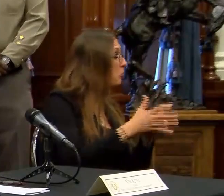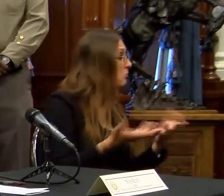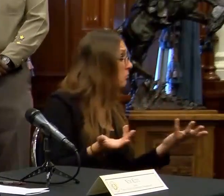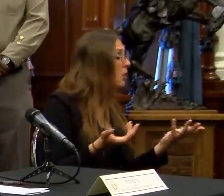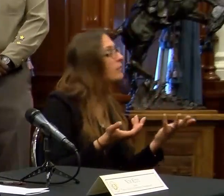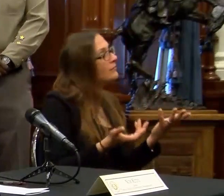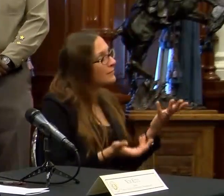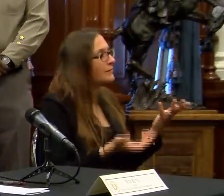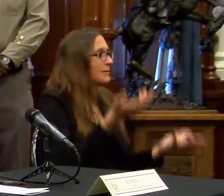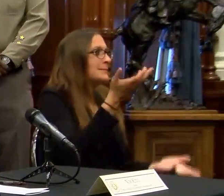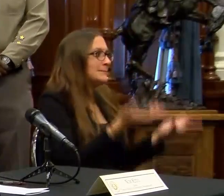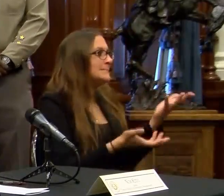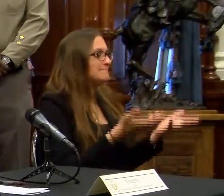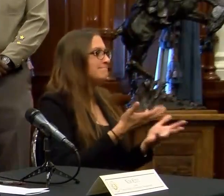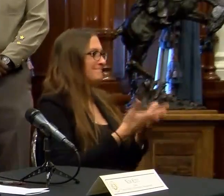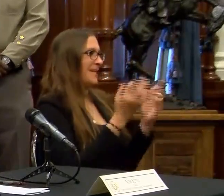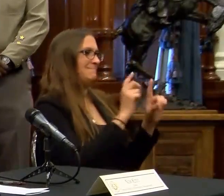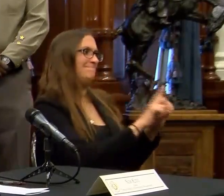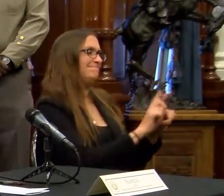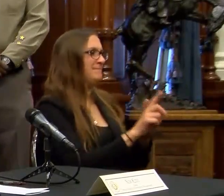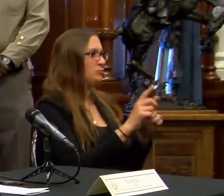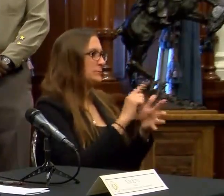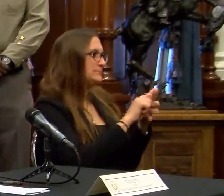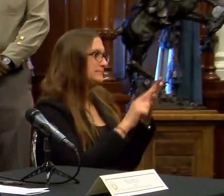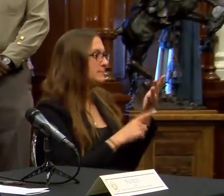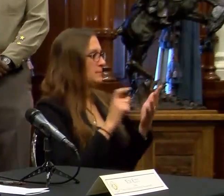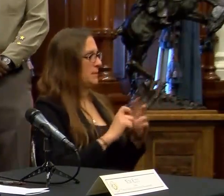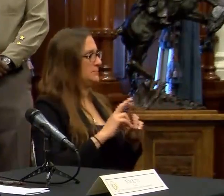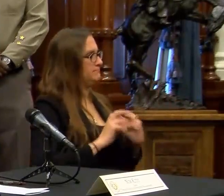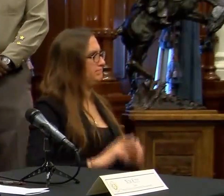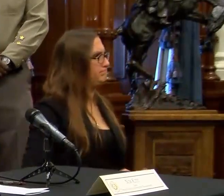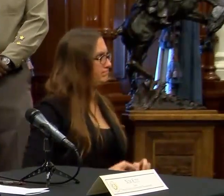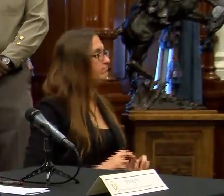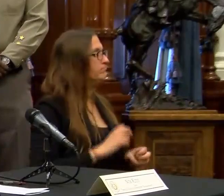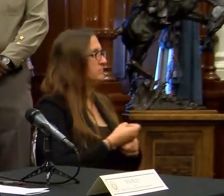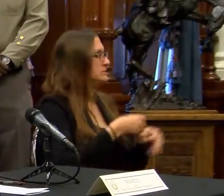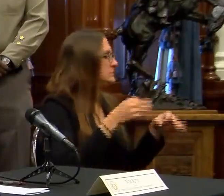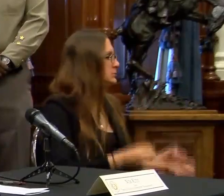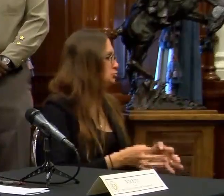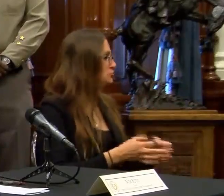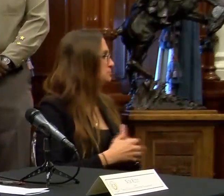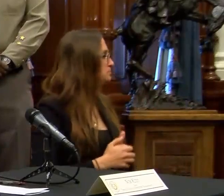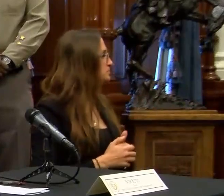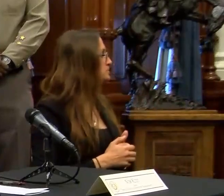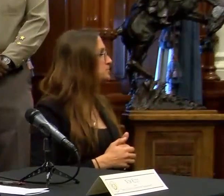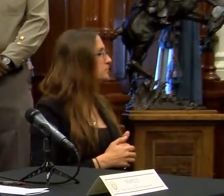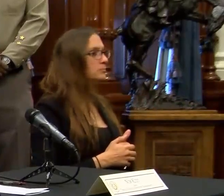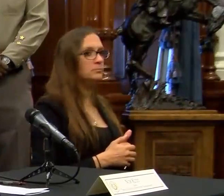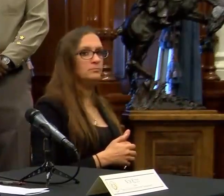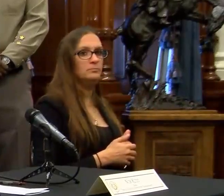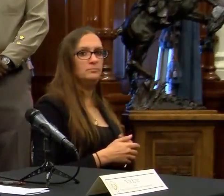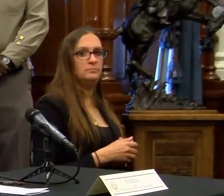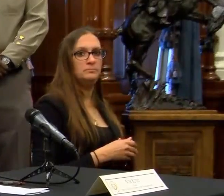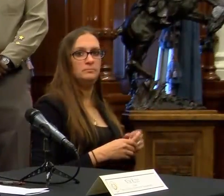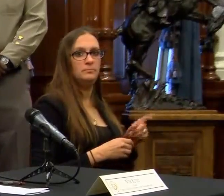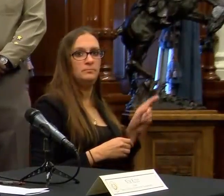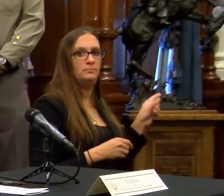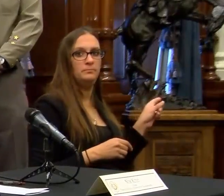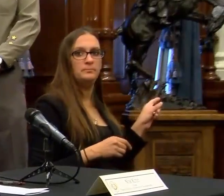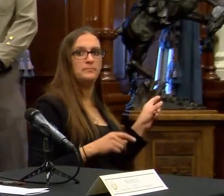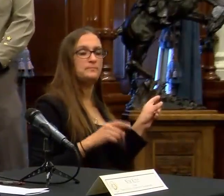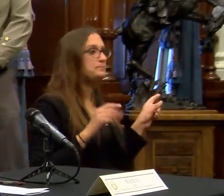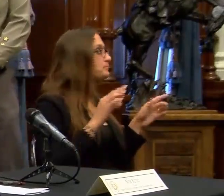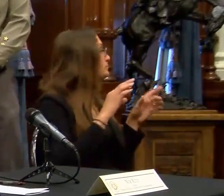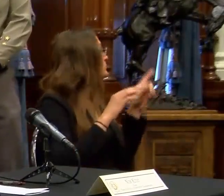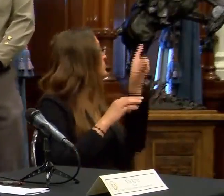whatsoever? And so there's a lot of different issues that each person needs to make a decision about. Last question, Bob Garrett. Bob